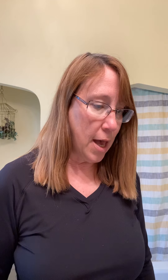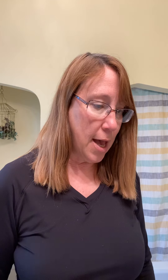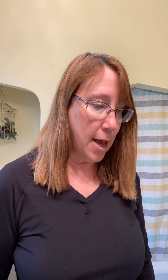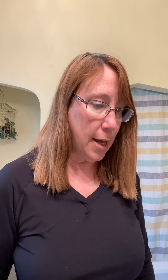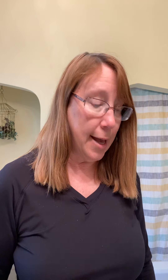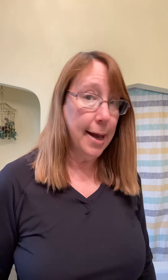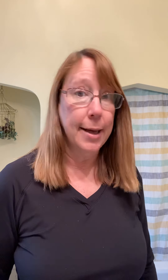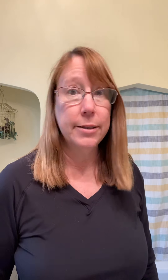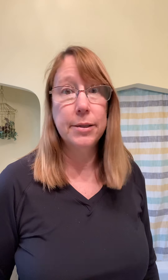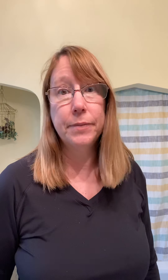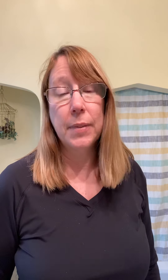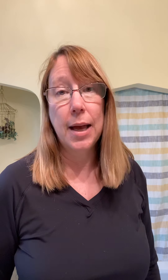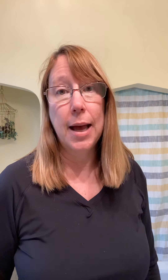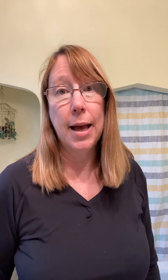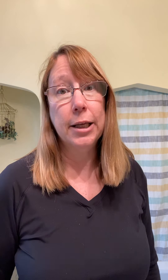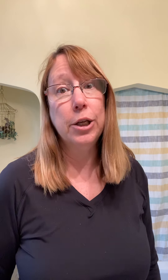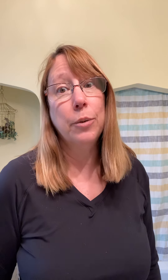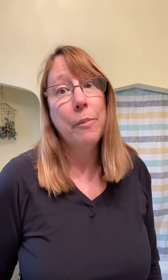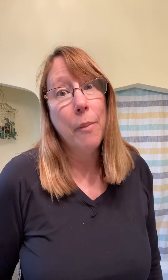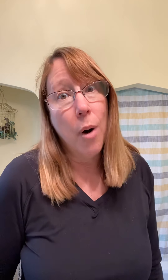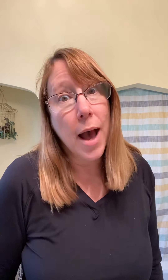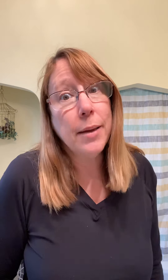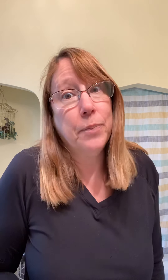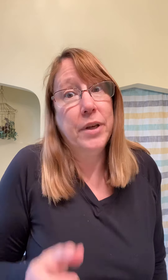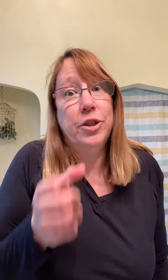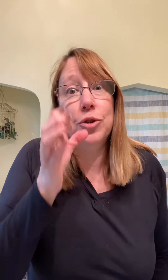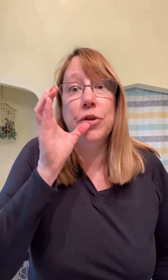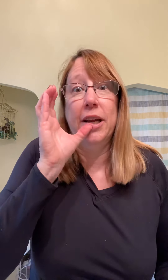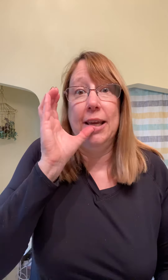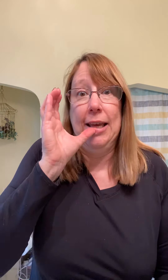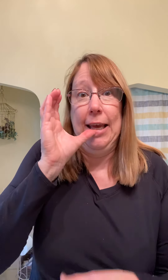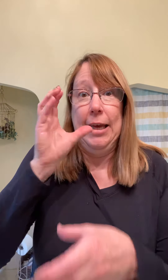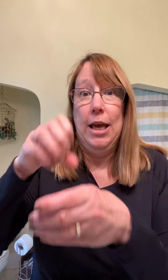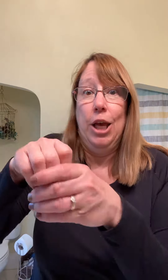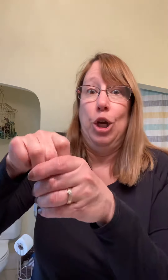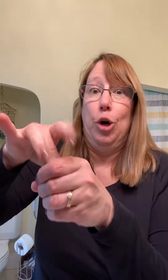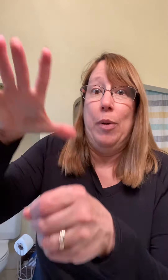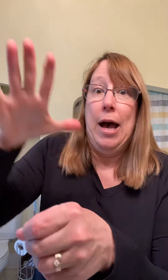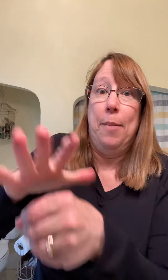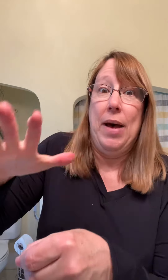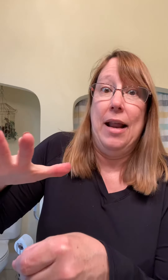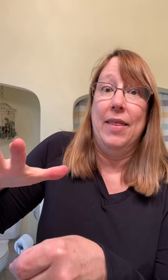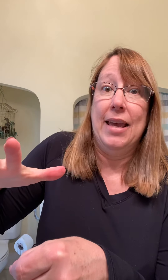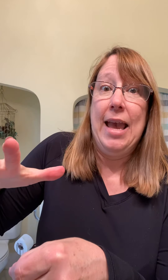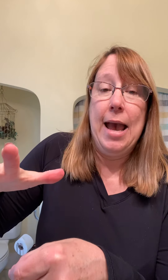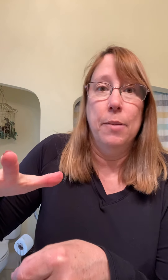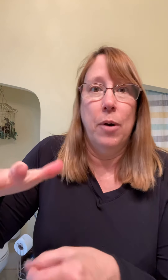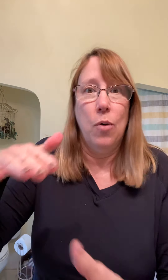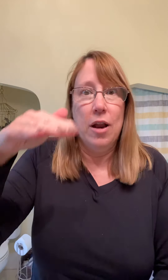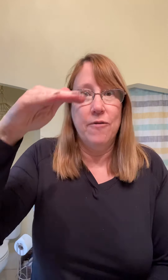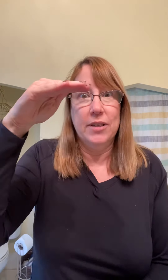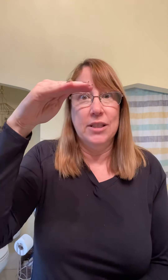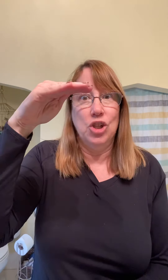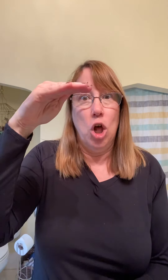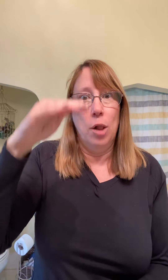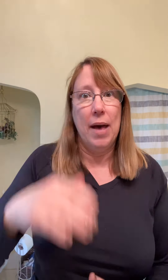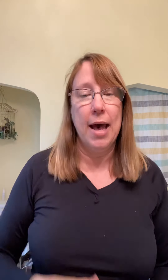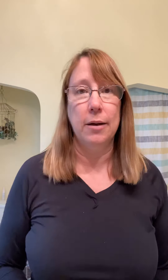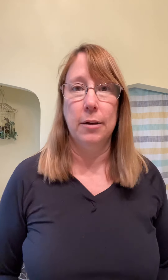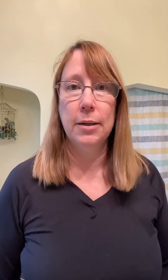Okay, and you might be drinking your pop out of the can, but what if it's a tall bottle?